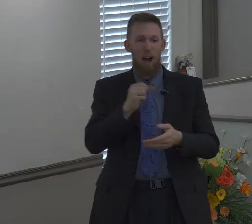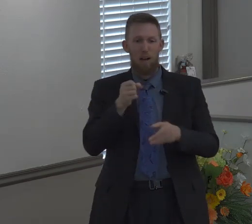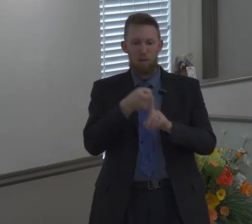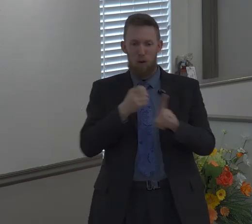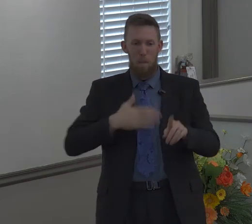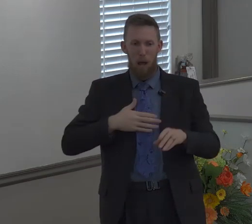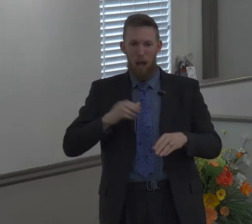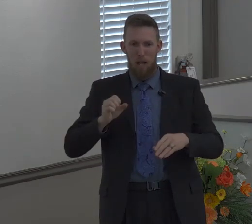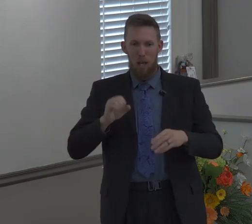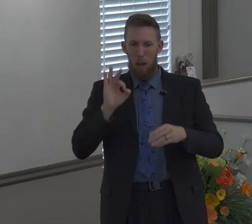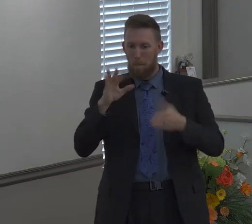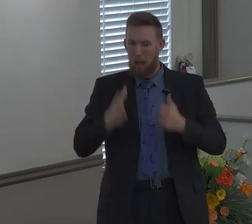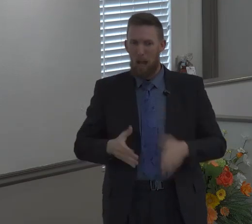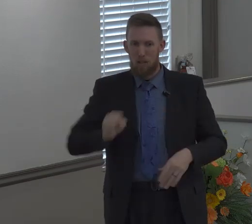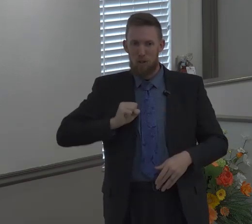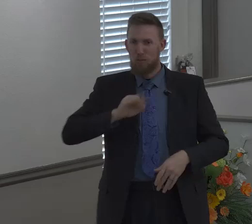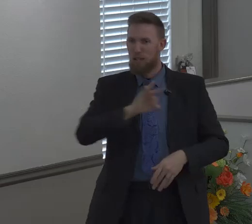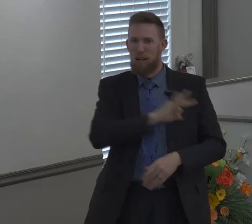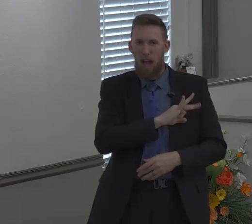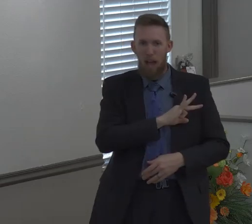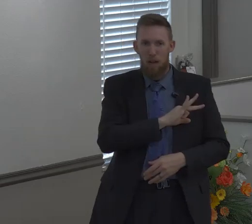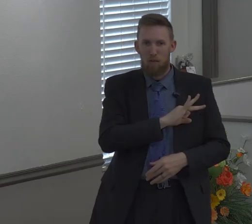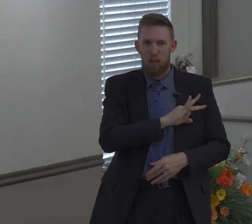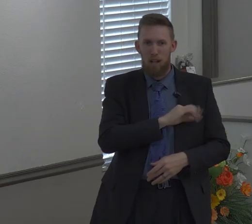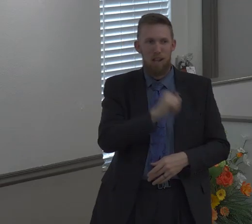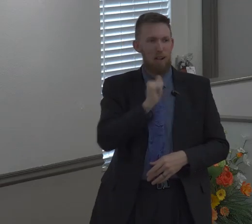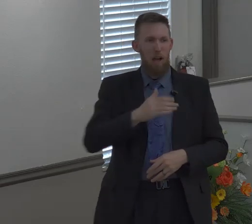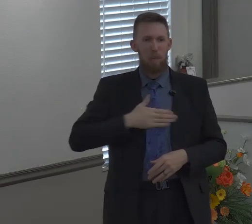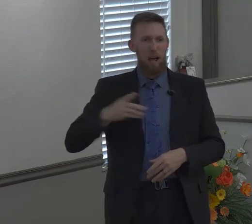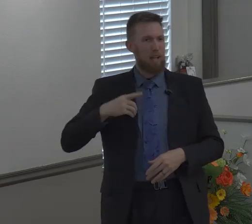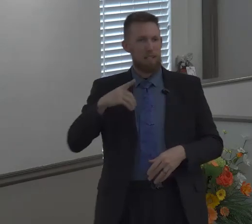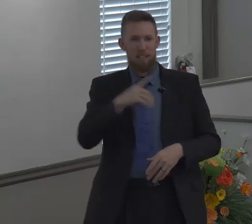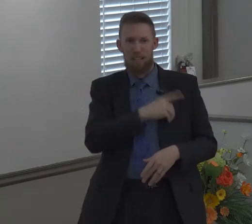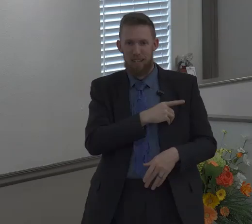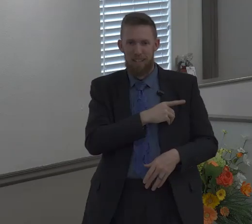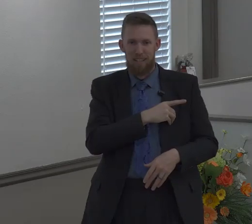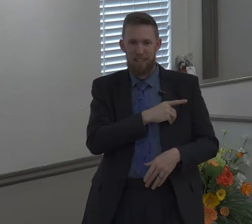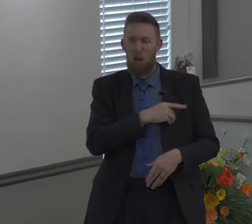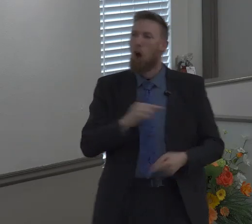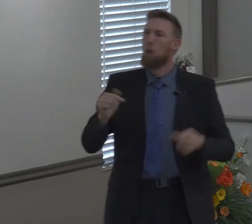even hear one amen. I didn't hear one amen from these guys right here.